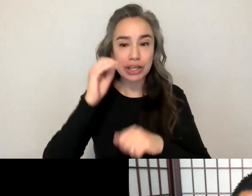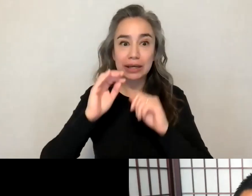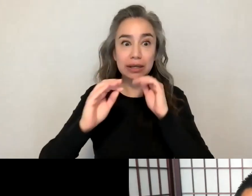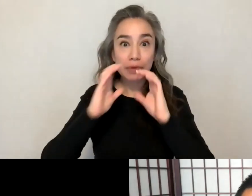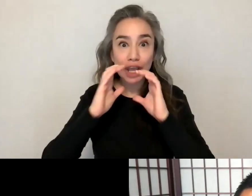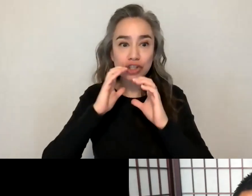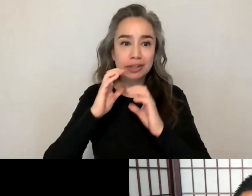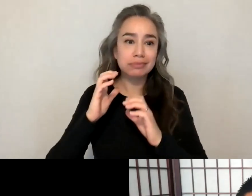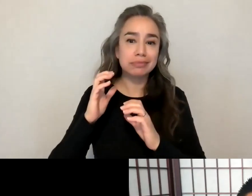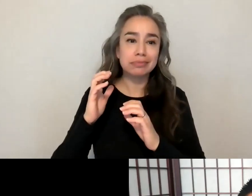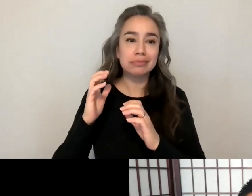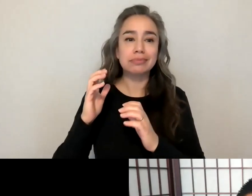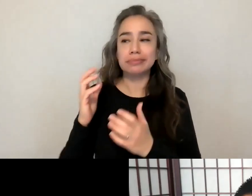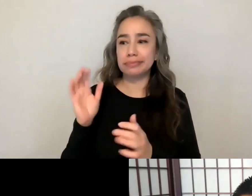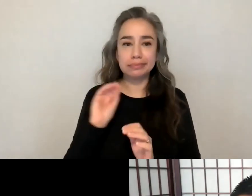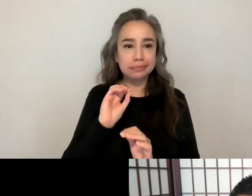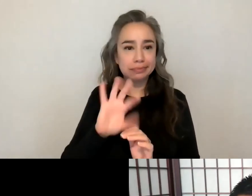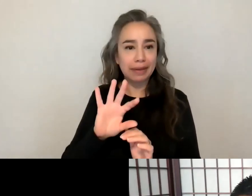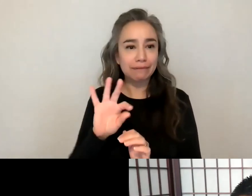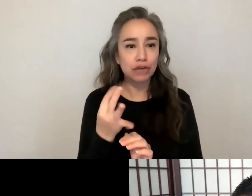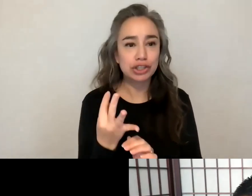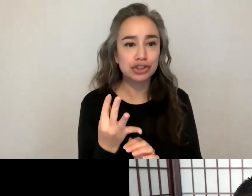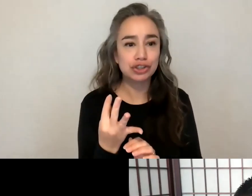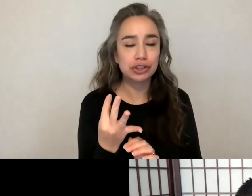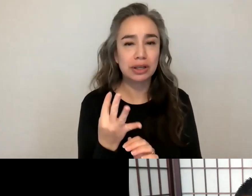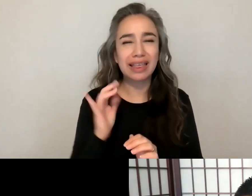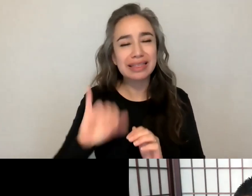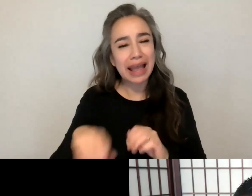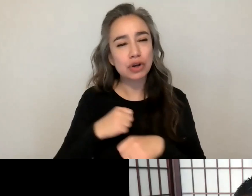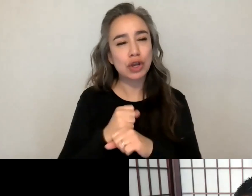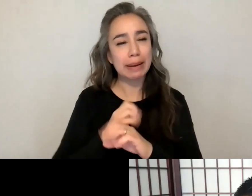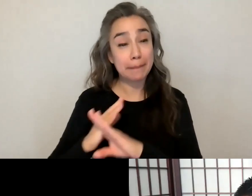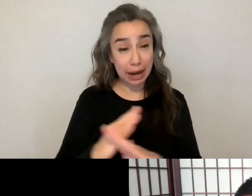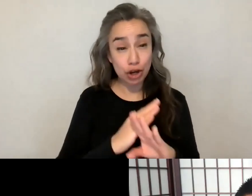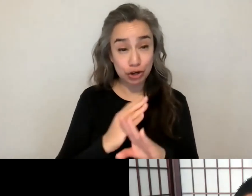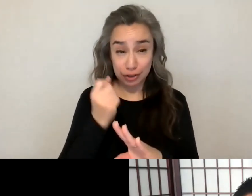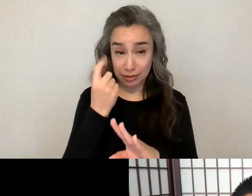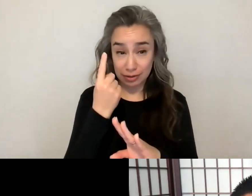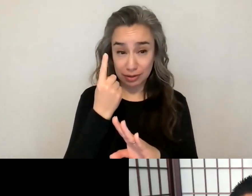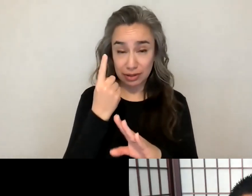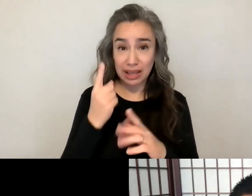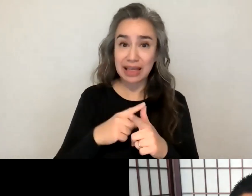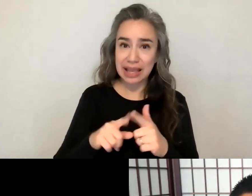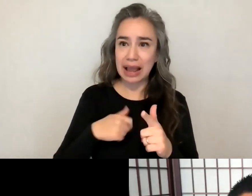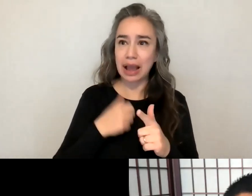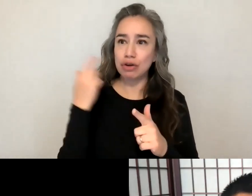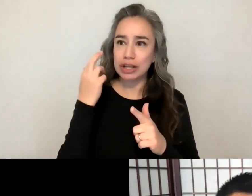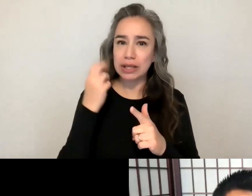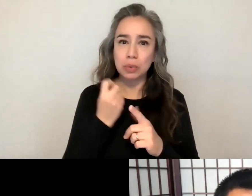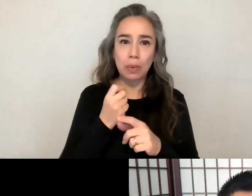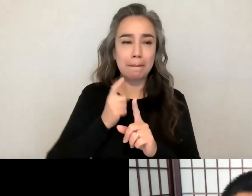use French as a way to create barriers against the majority, you see? And then I realized one point that I